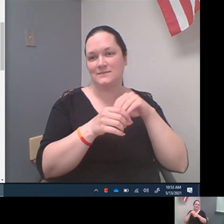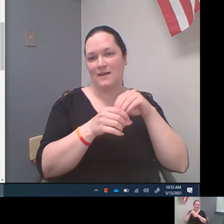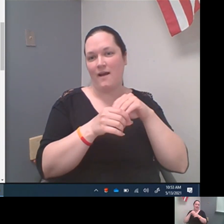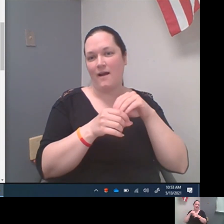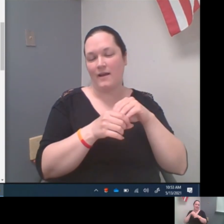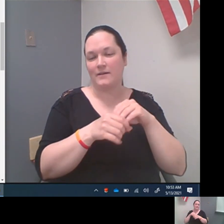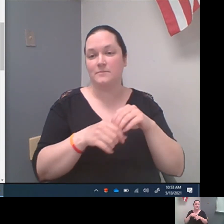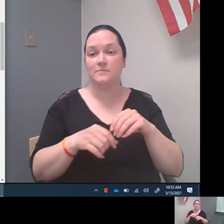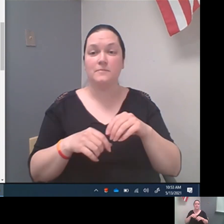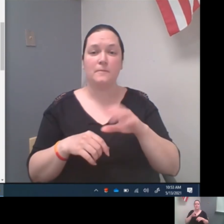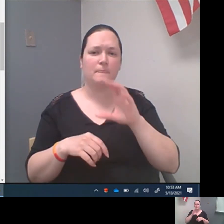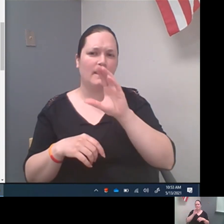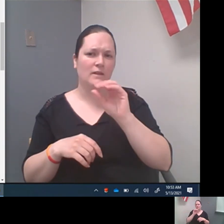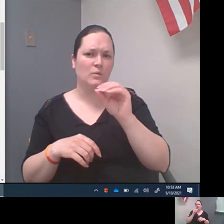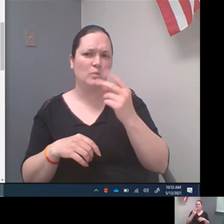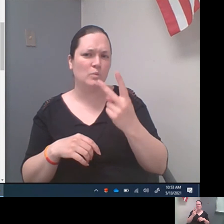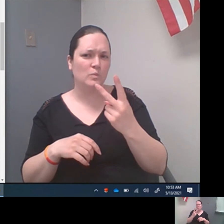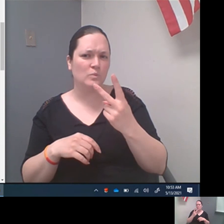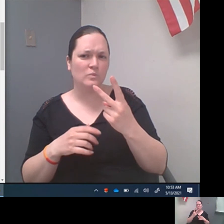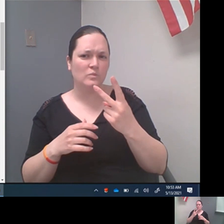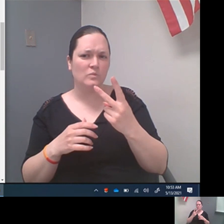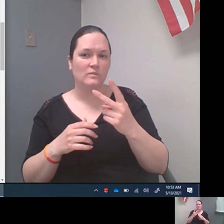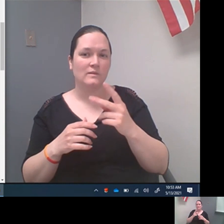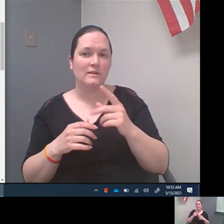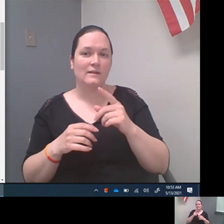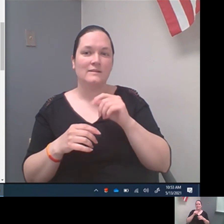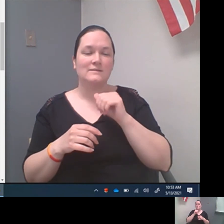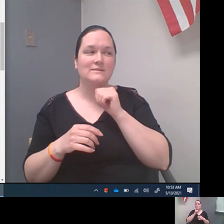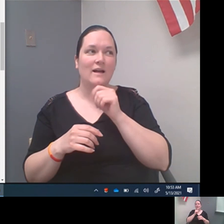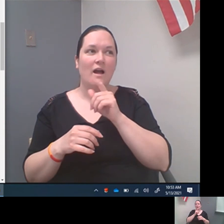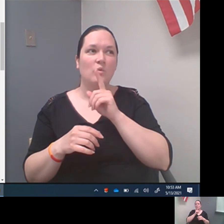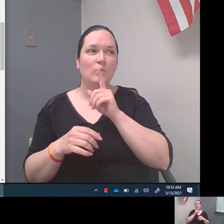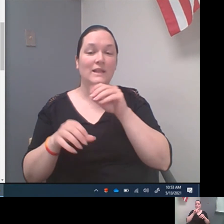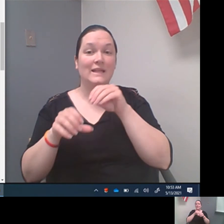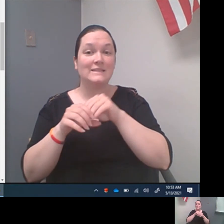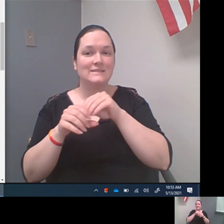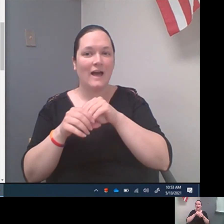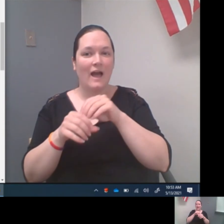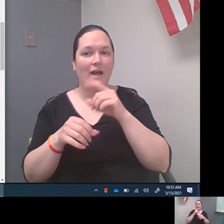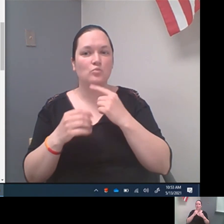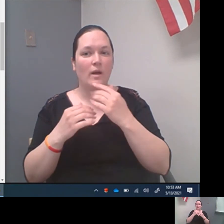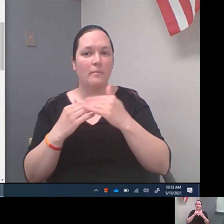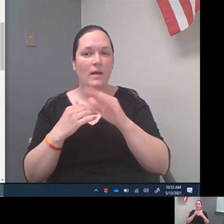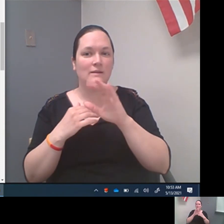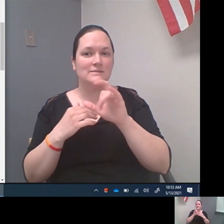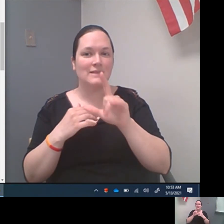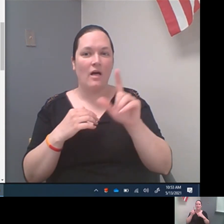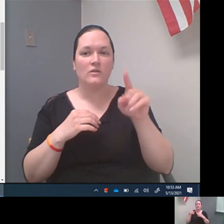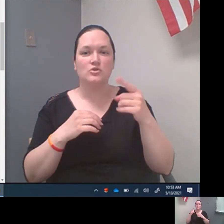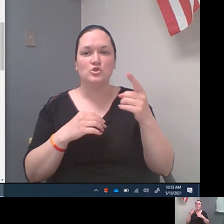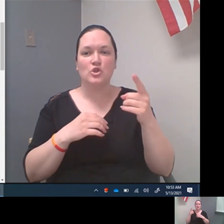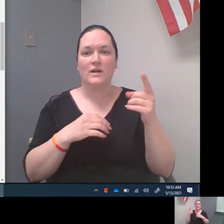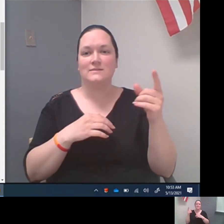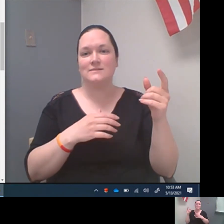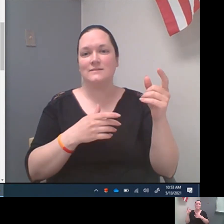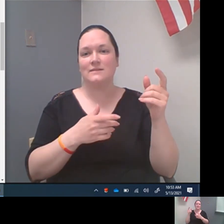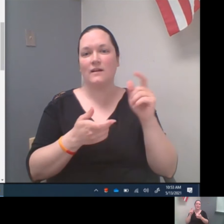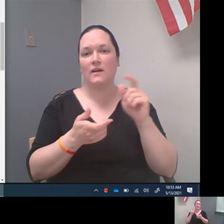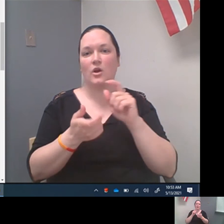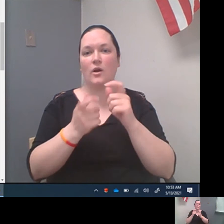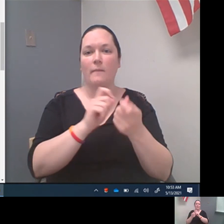carbon dioxide? Well, the carbon dioxide is not really contained within the red blood cell itself. Basically what it's doing is it's being converted